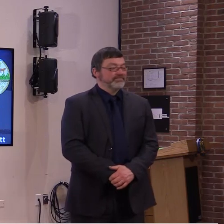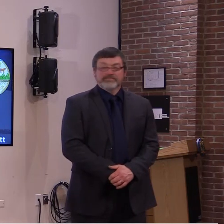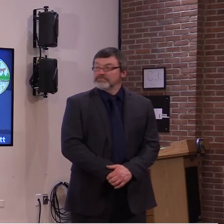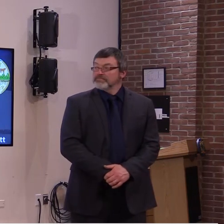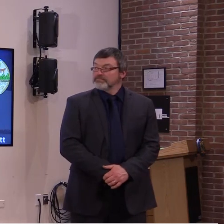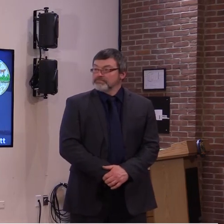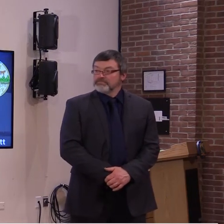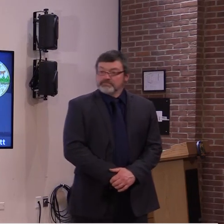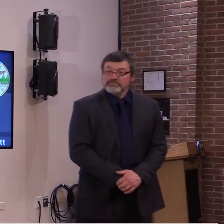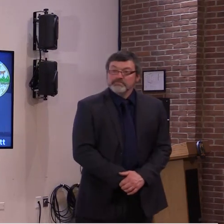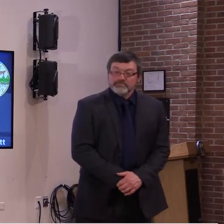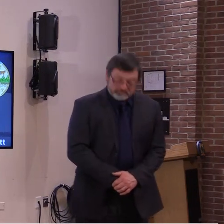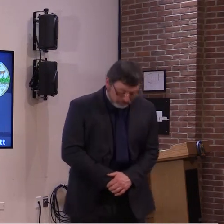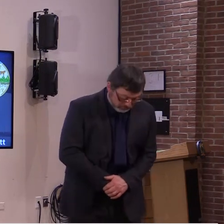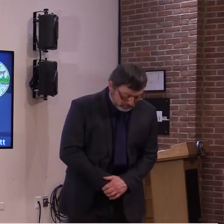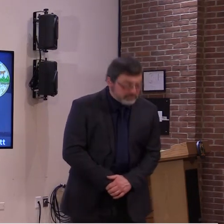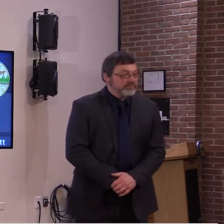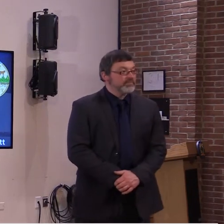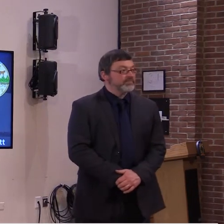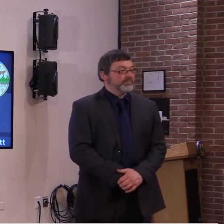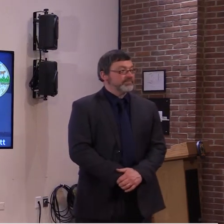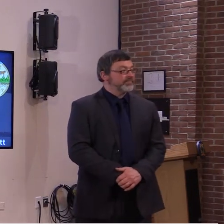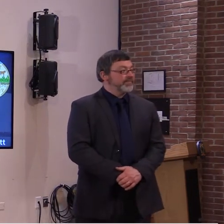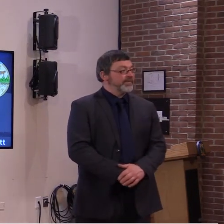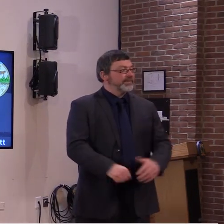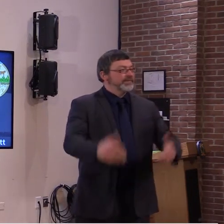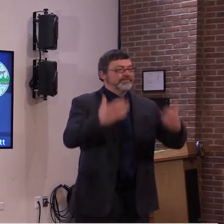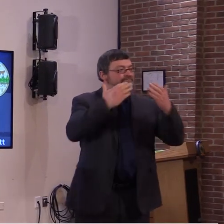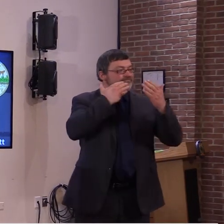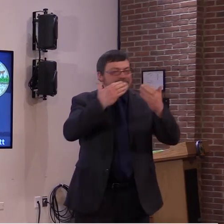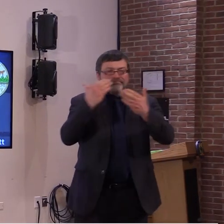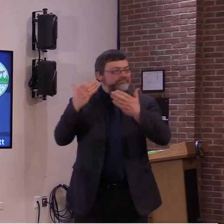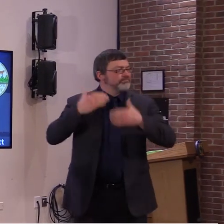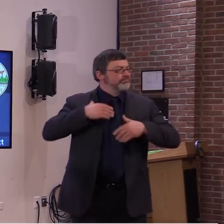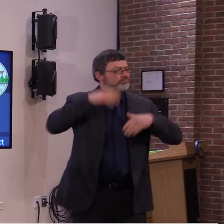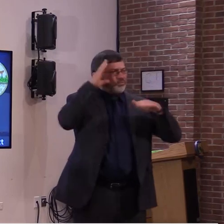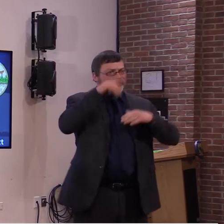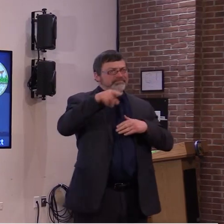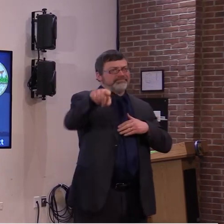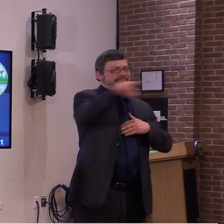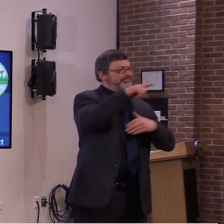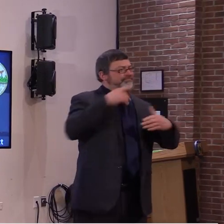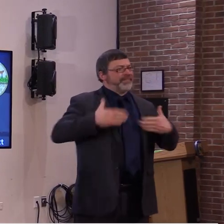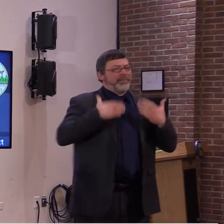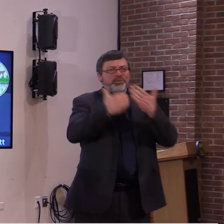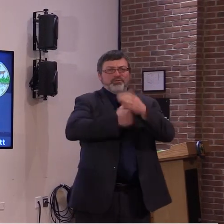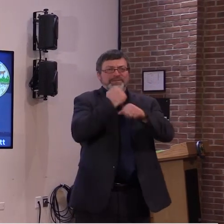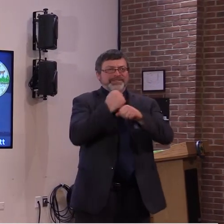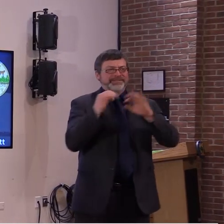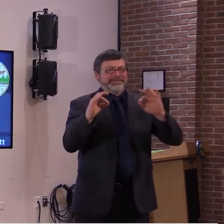Thank you. I hope everybody had a happy and safe start to their new year.